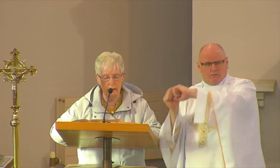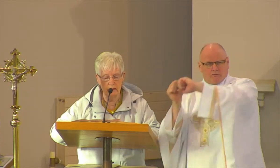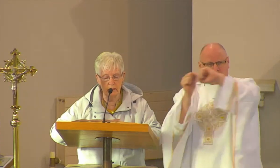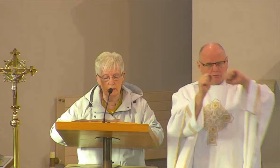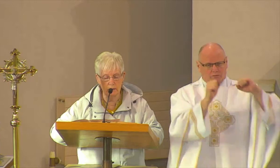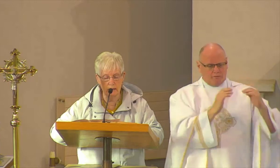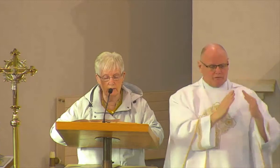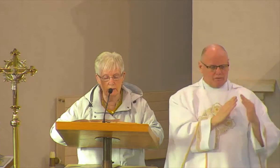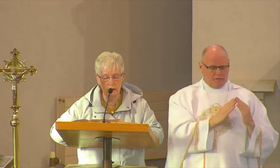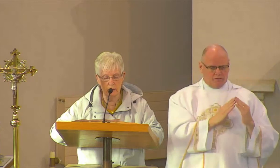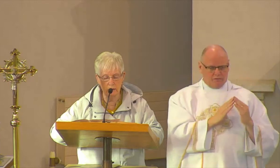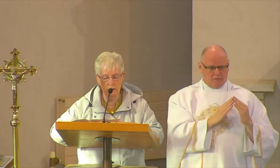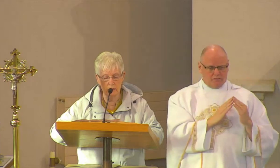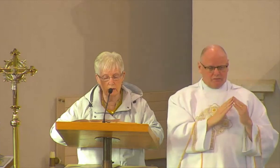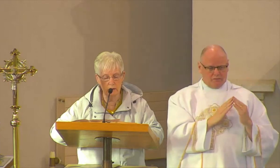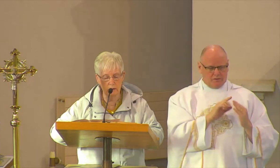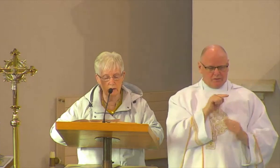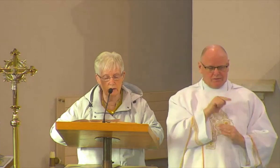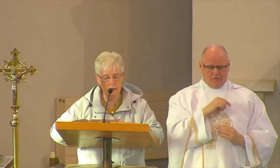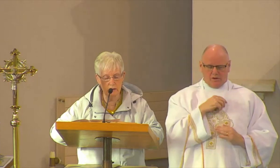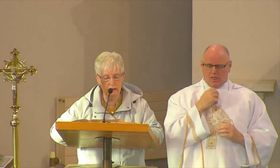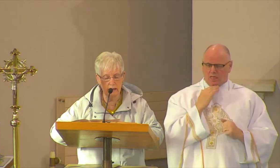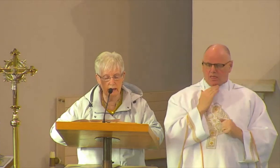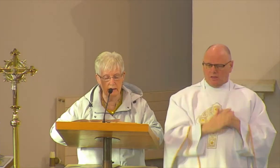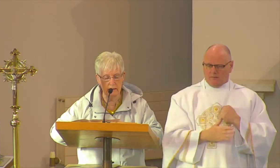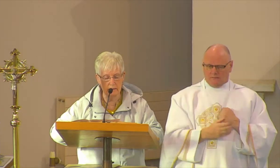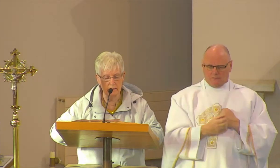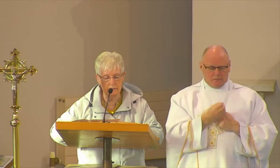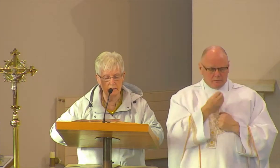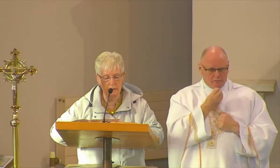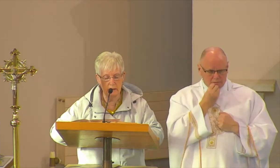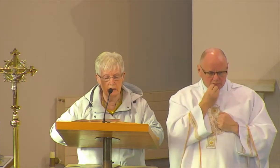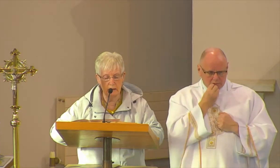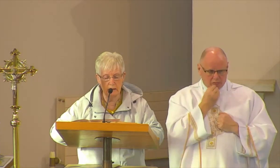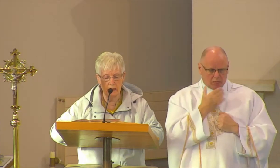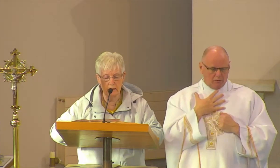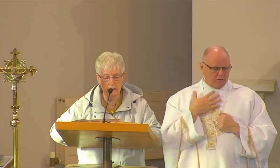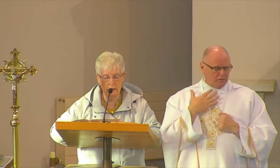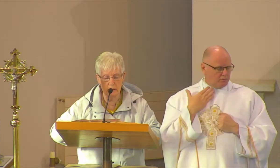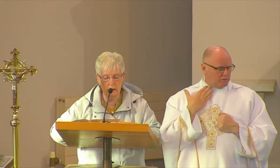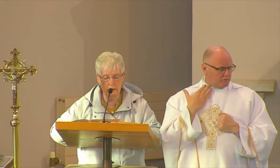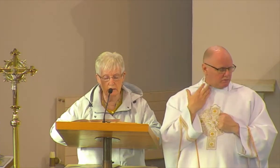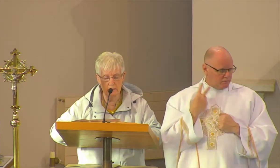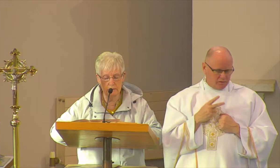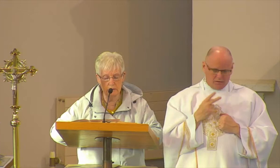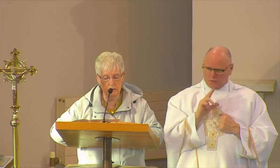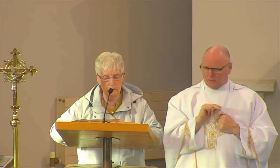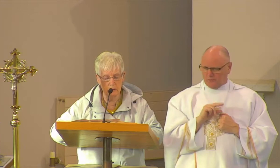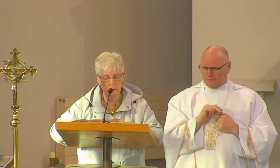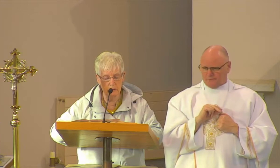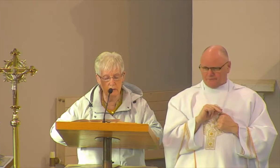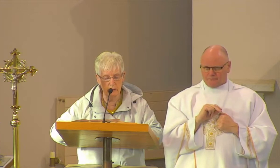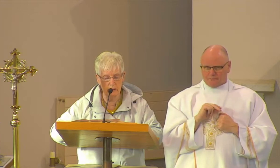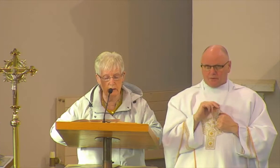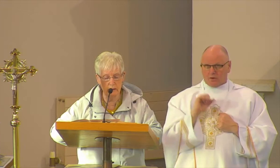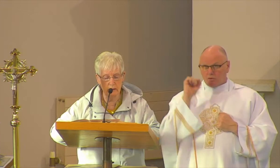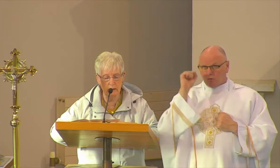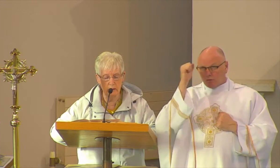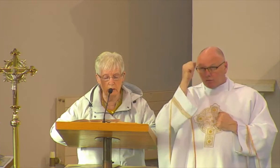will never hunger or thirst again. Neither the sun nor scorching wind will